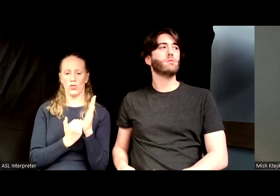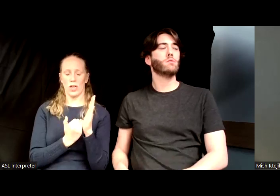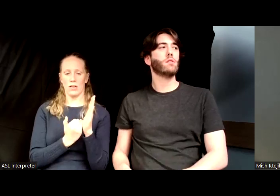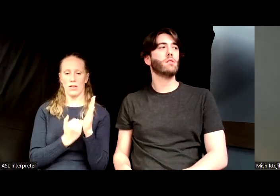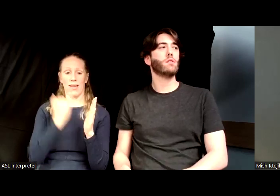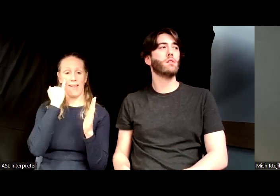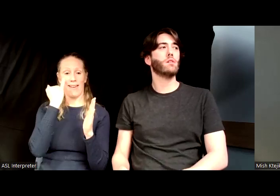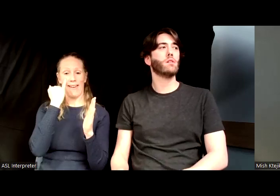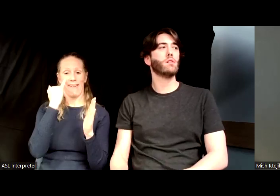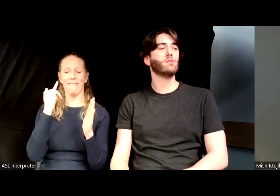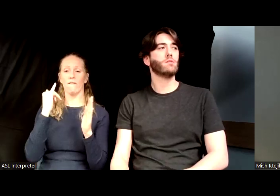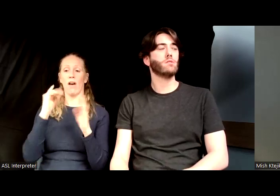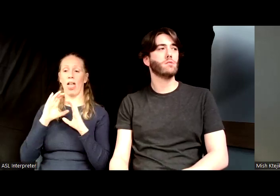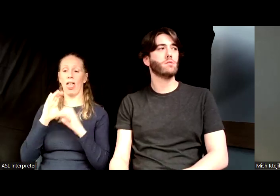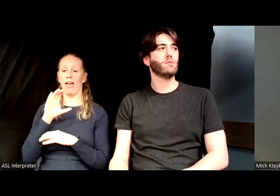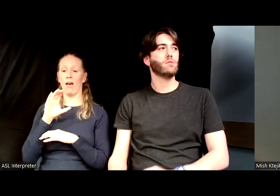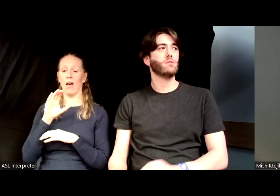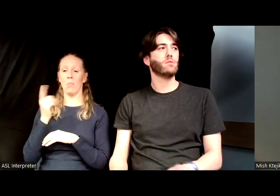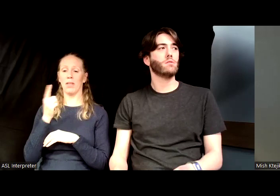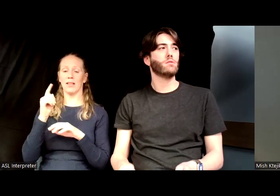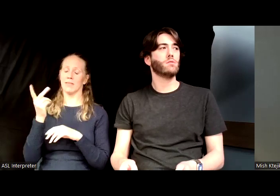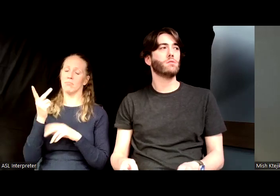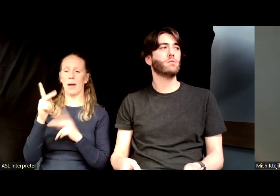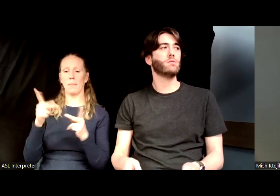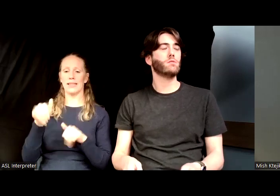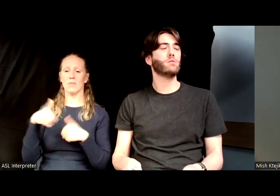if they are providing services, including